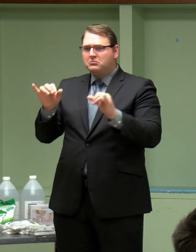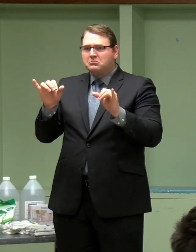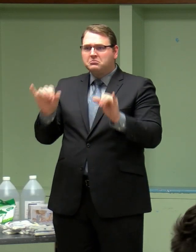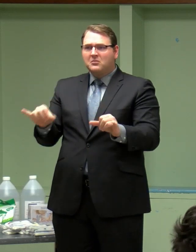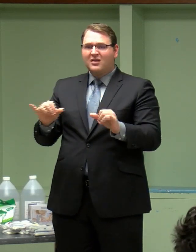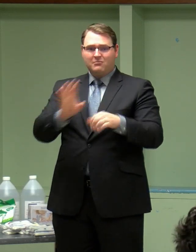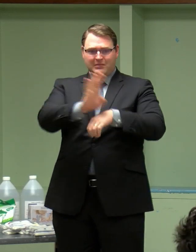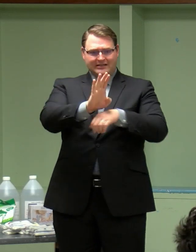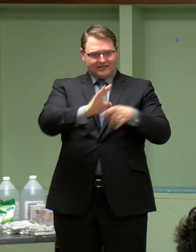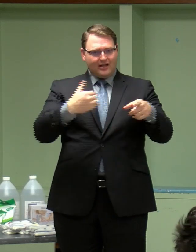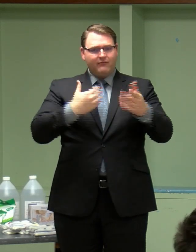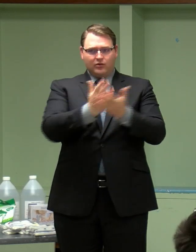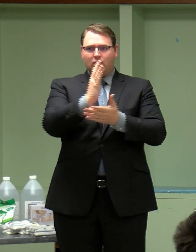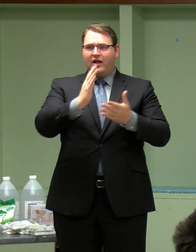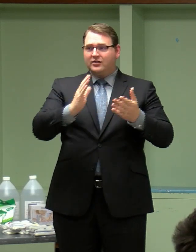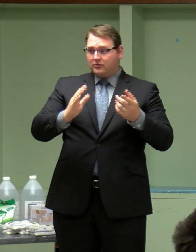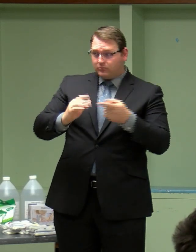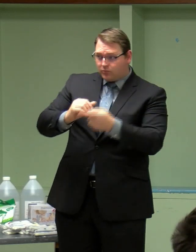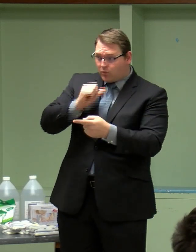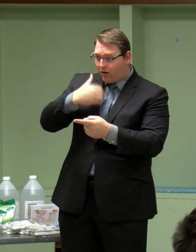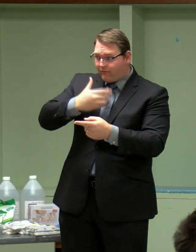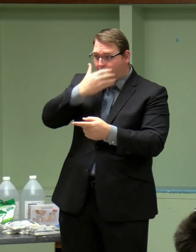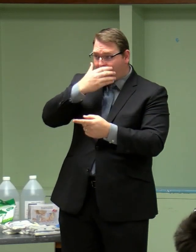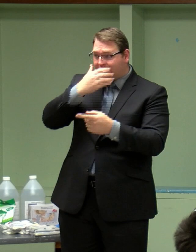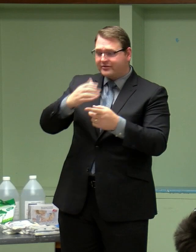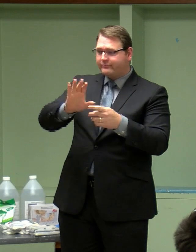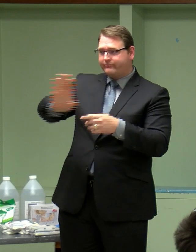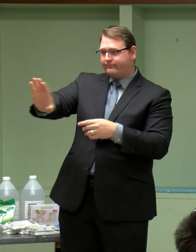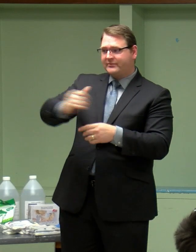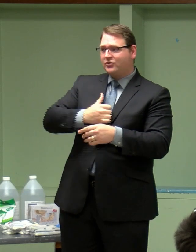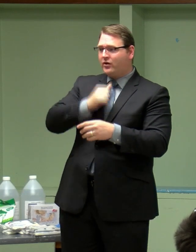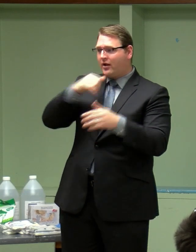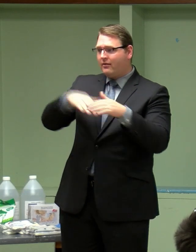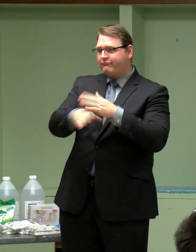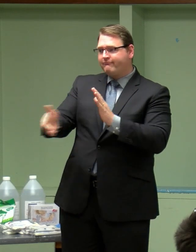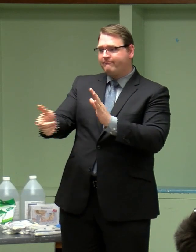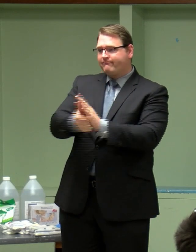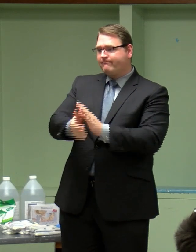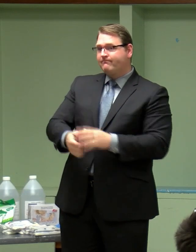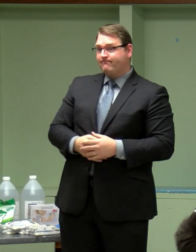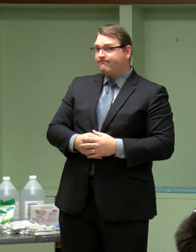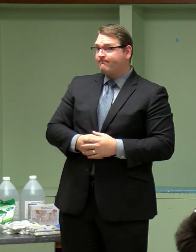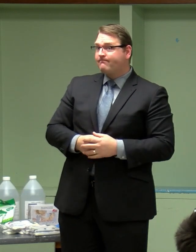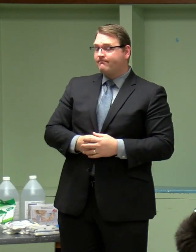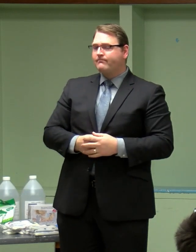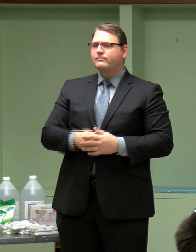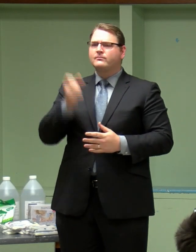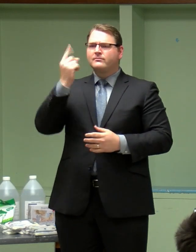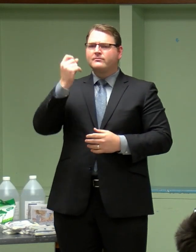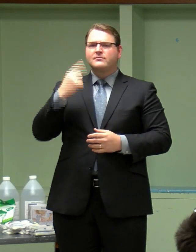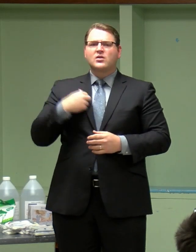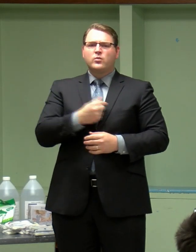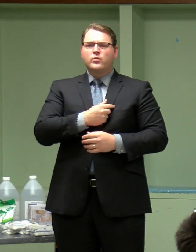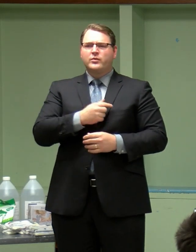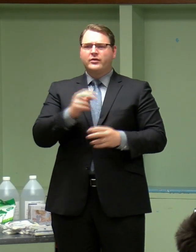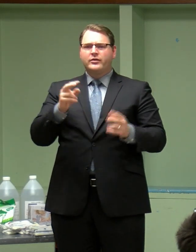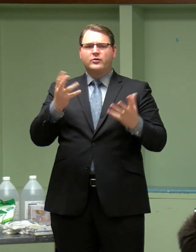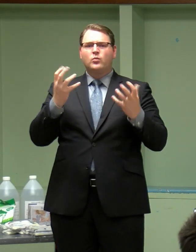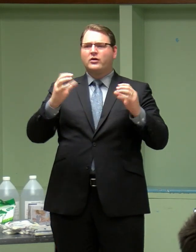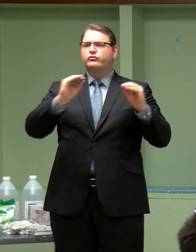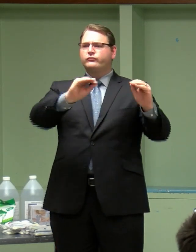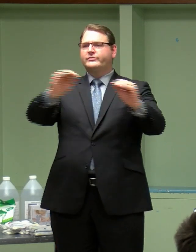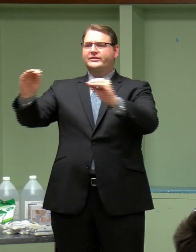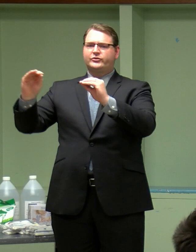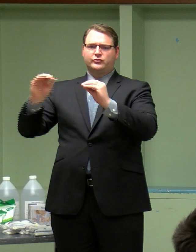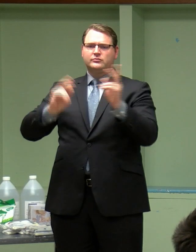mask. And for some reason, all we were trying to do is educate the public, just like we're looking at an education piece with